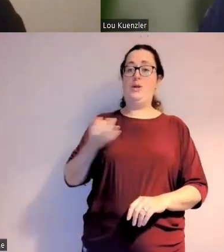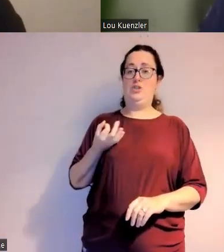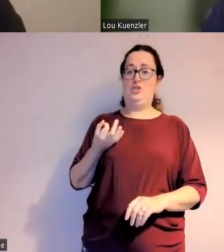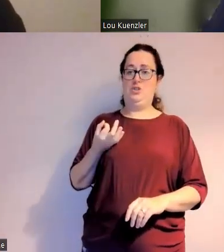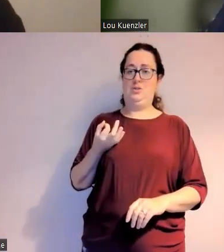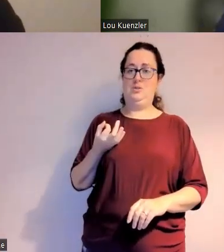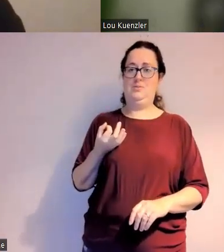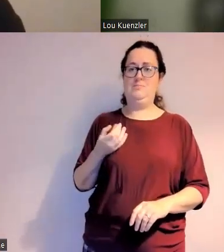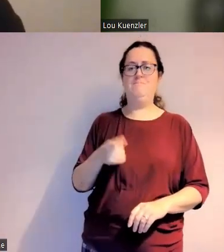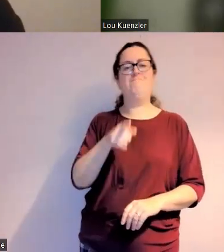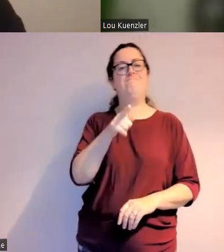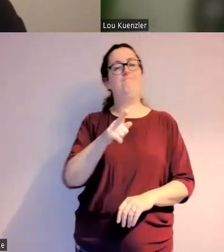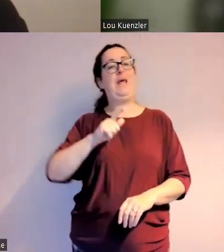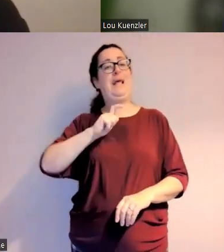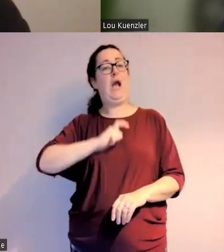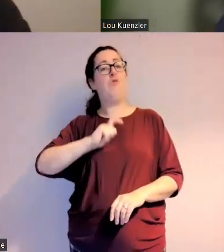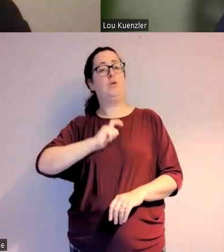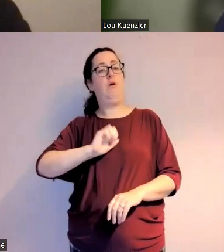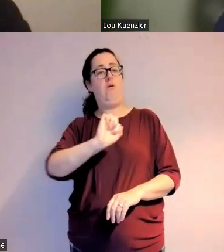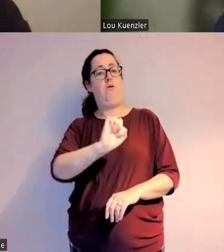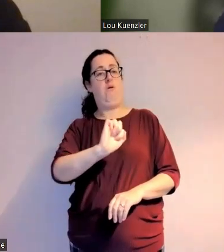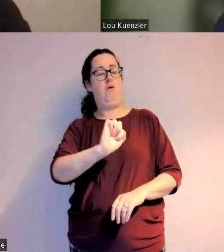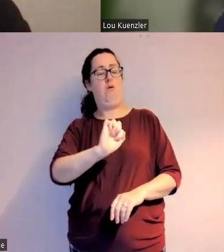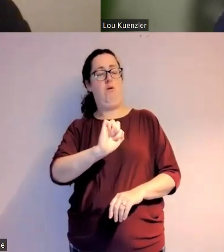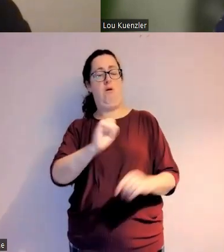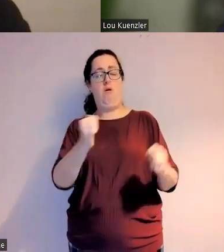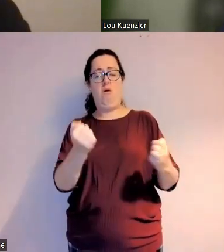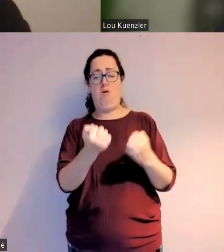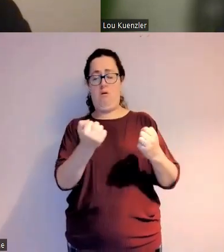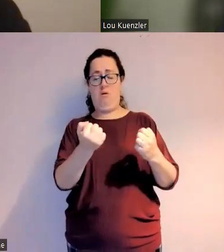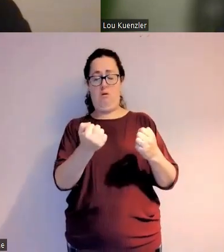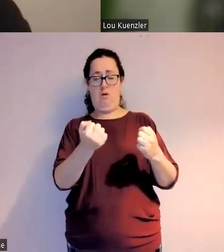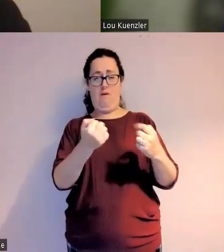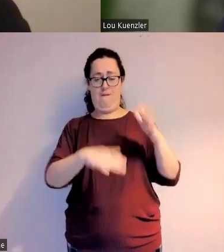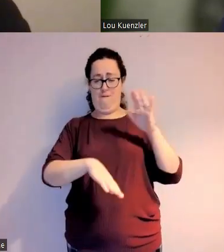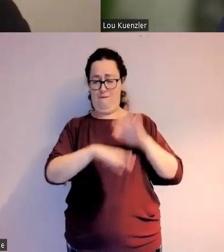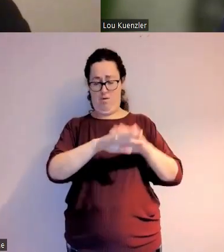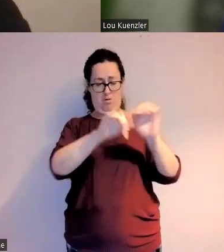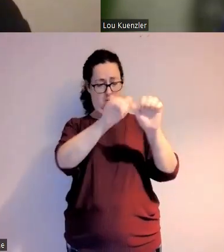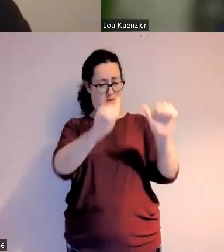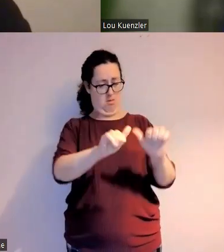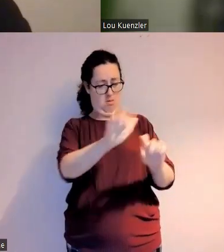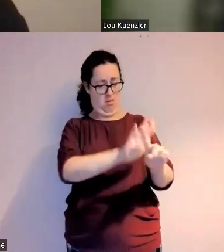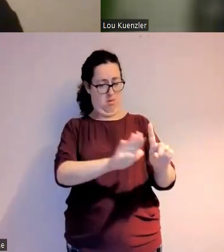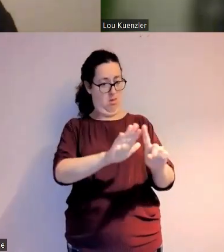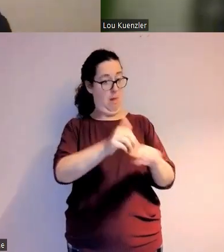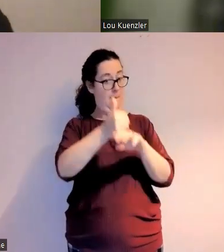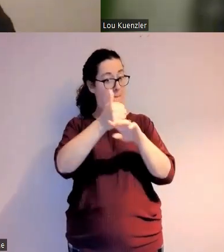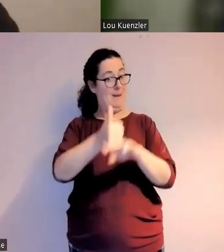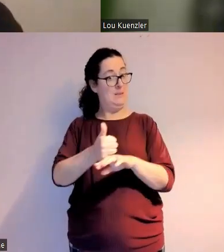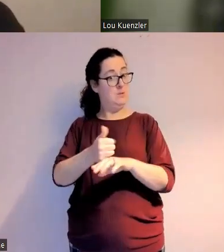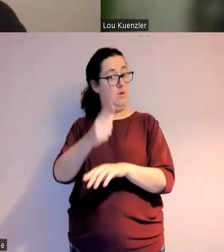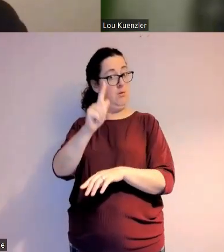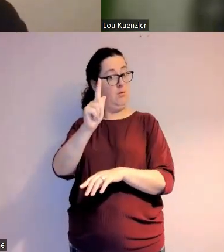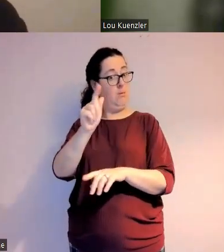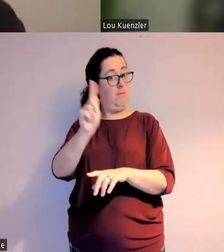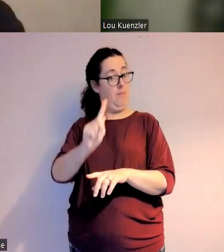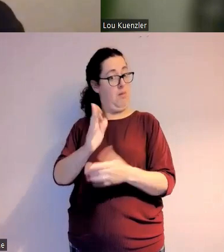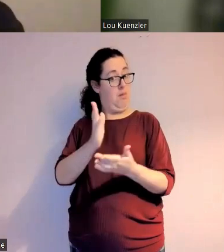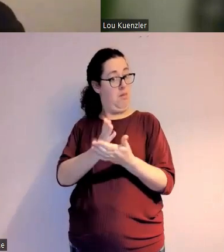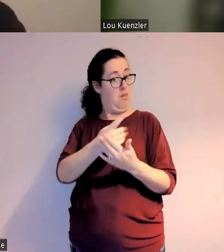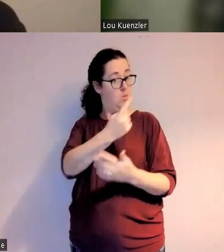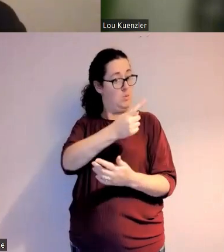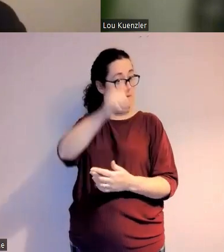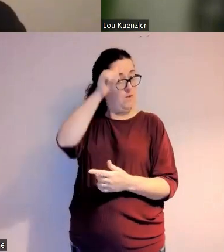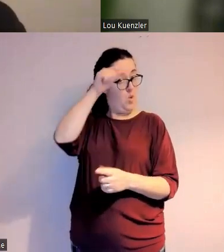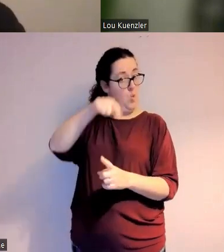that says, your characters are so vivid and fully rounded. Are they based on people you know? Interesting. It's a